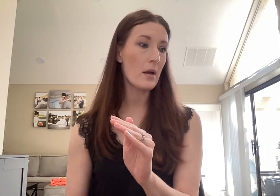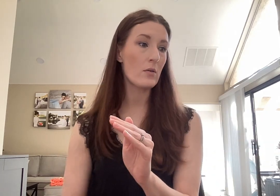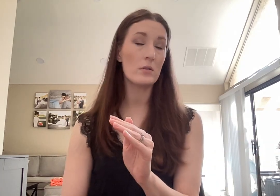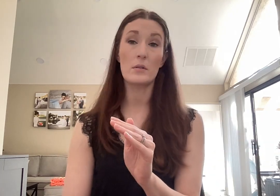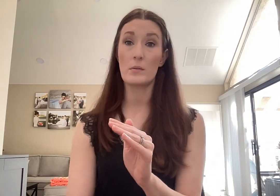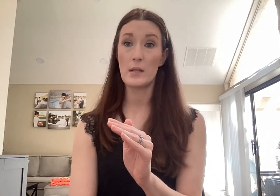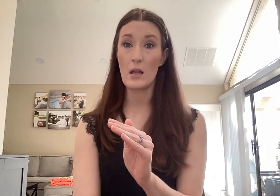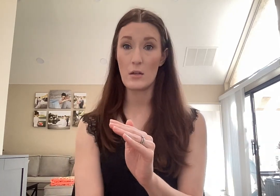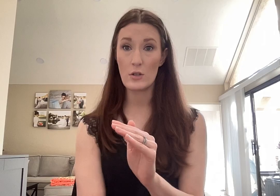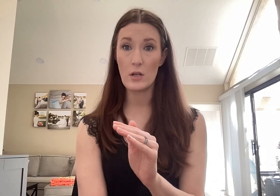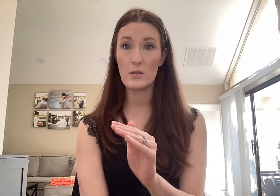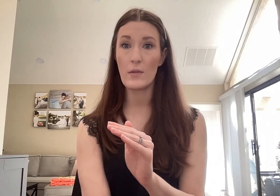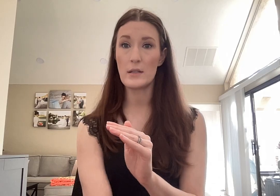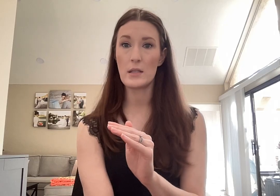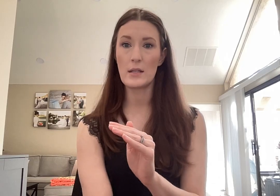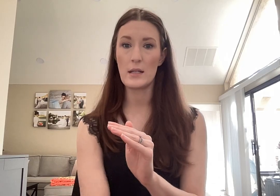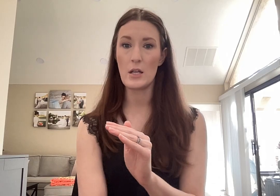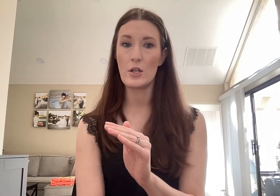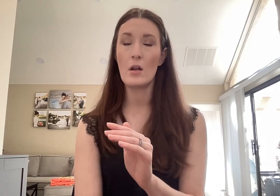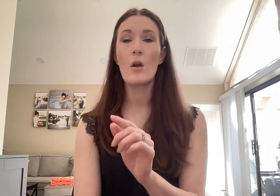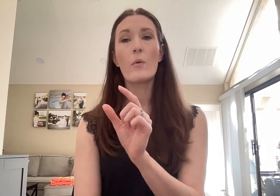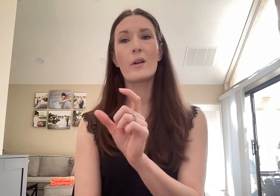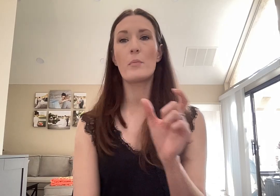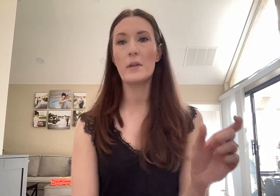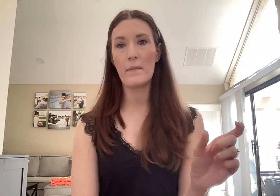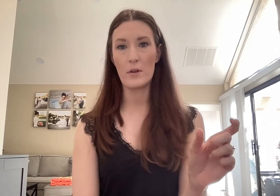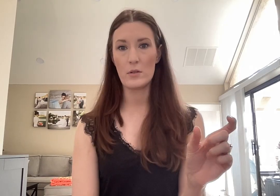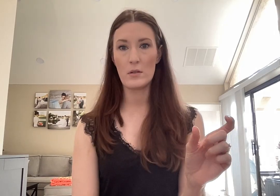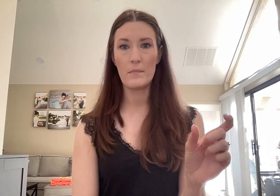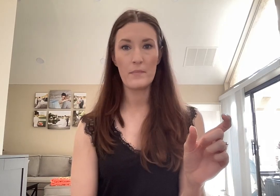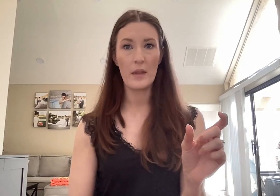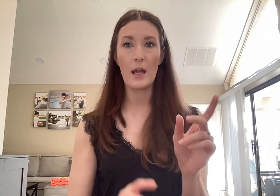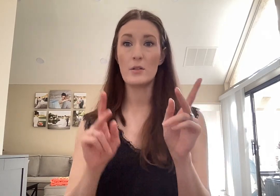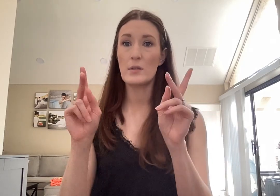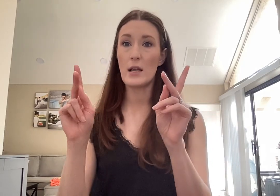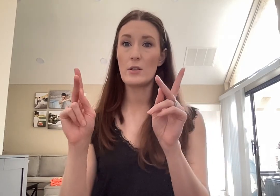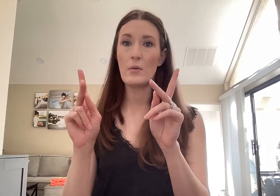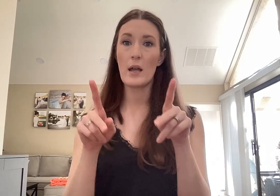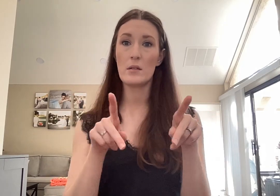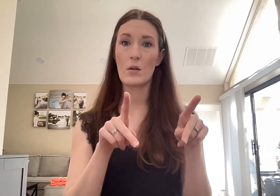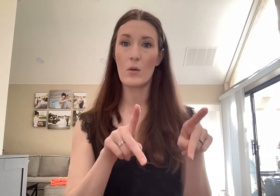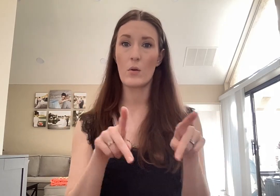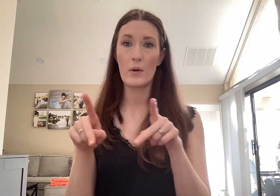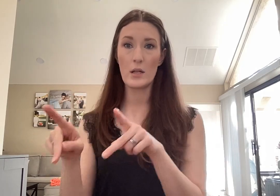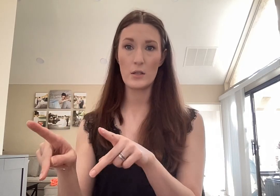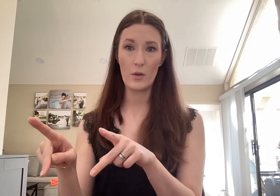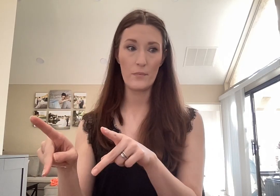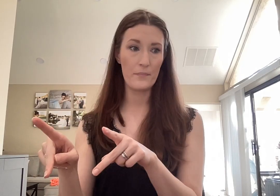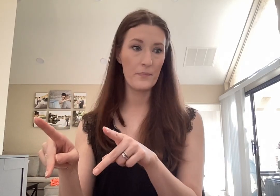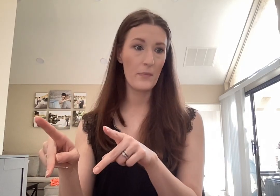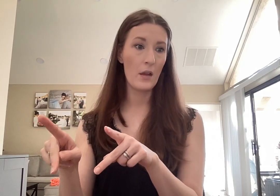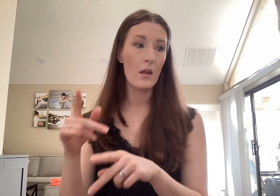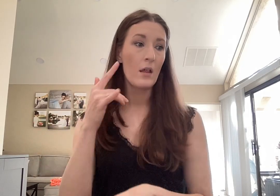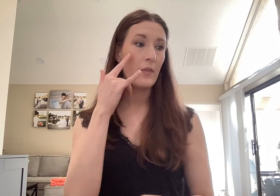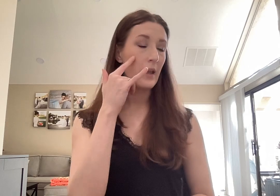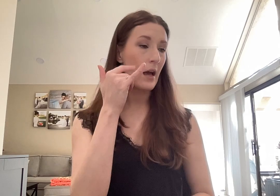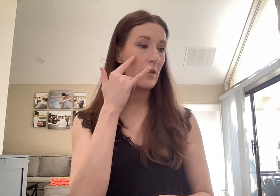Medical Association, so that's the citation, we're going to put that first. Okay, so take 2Ks according to the